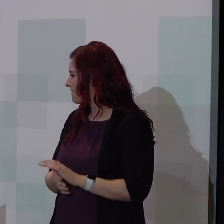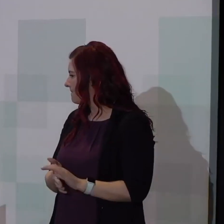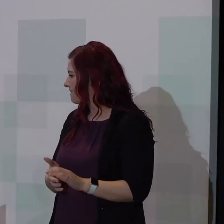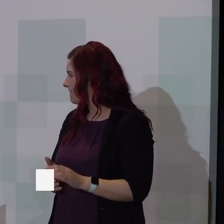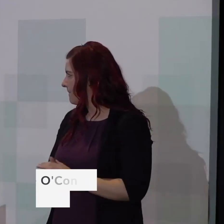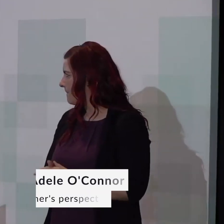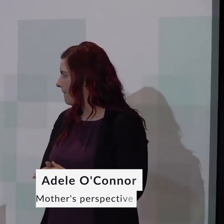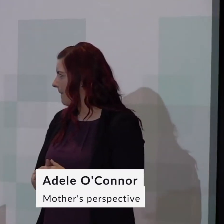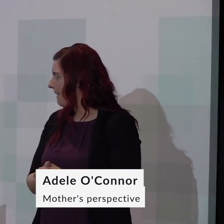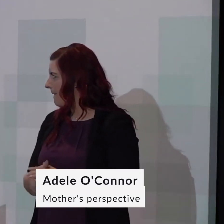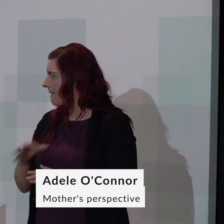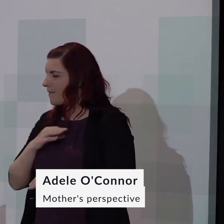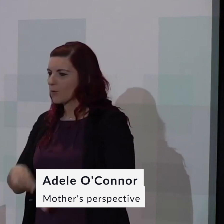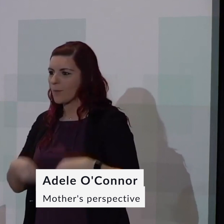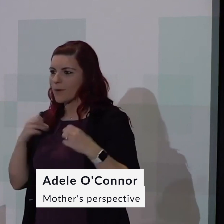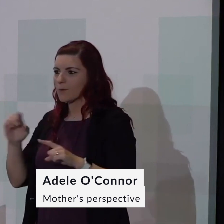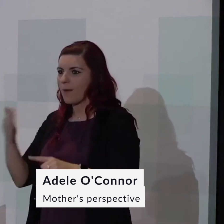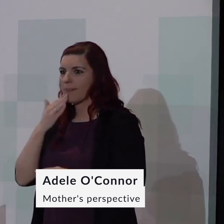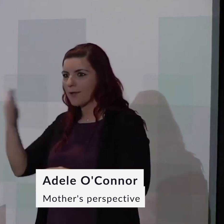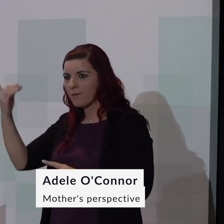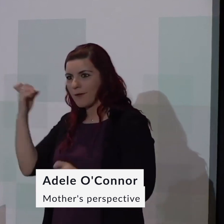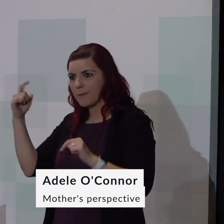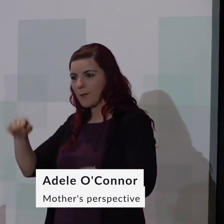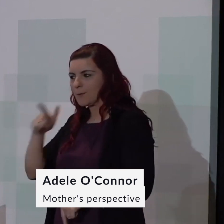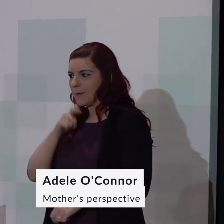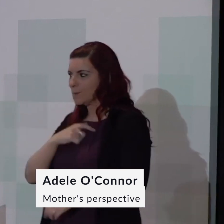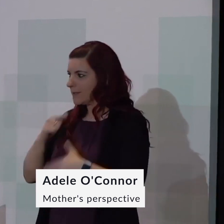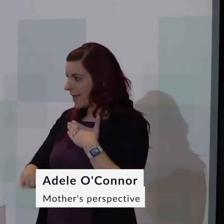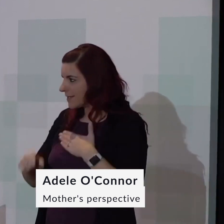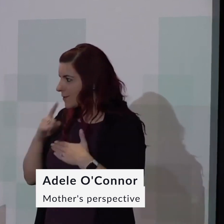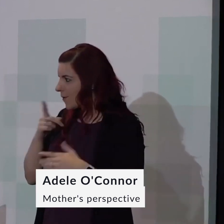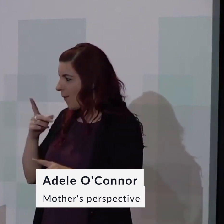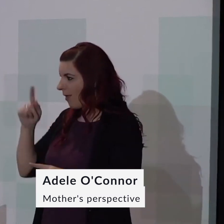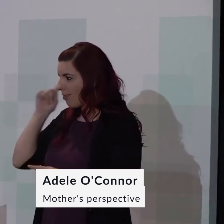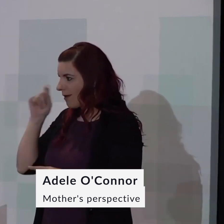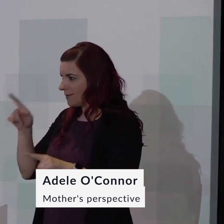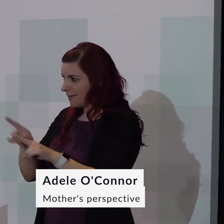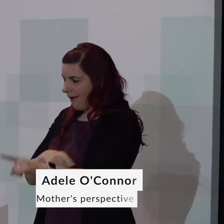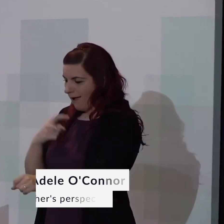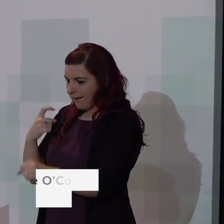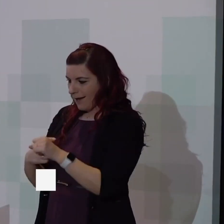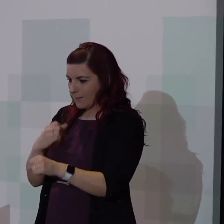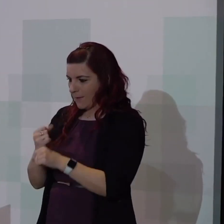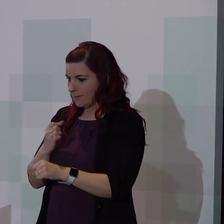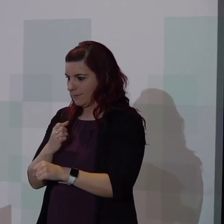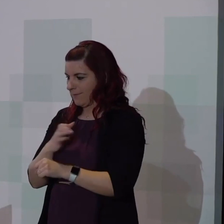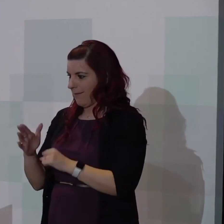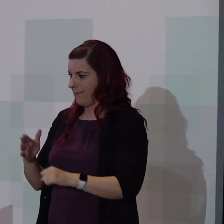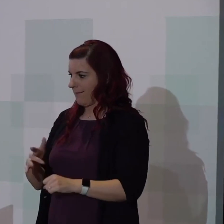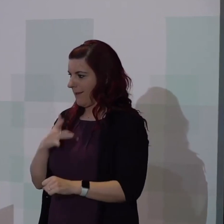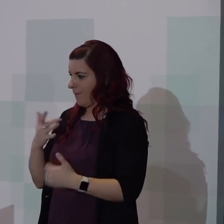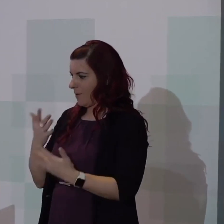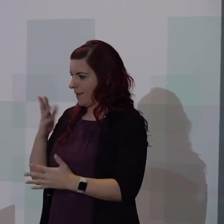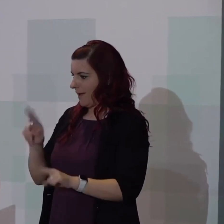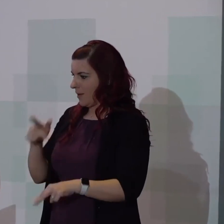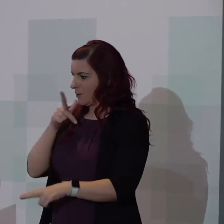Thanks. Good morning. Thank you for inviting me to speak here today. I thought long and hard about it all my life. I've fought against